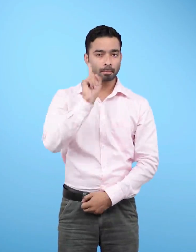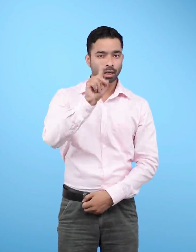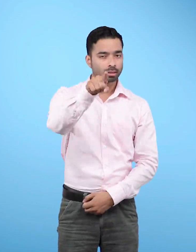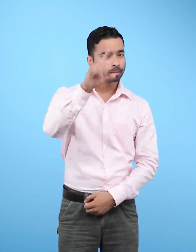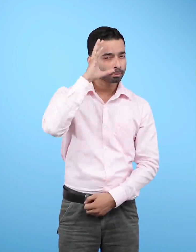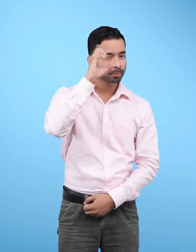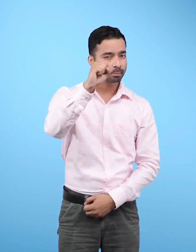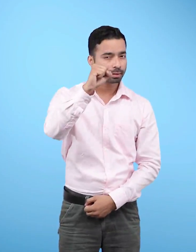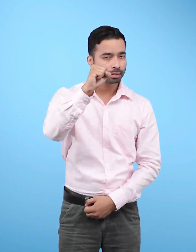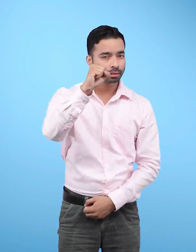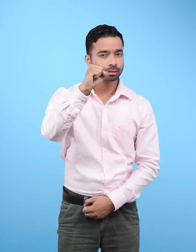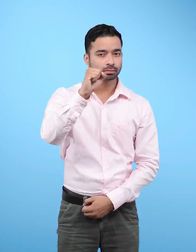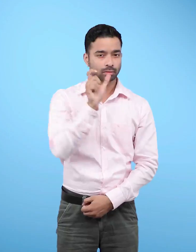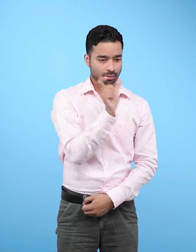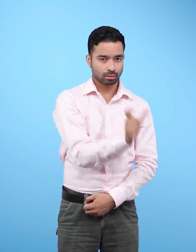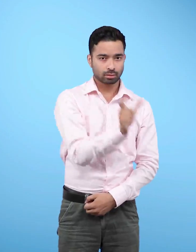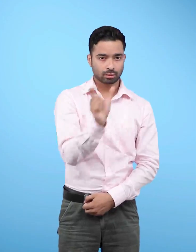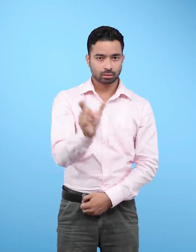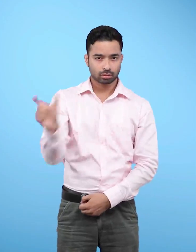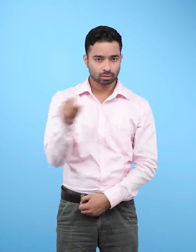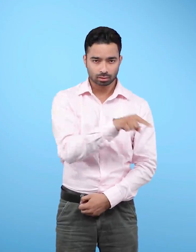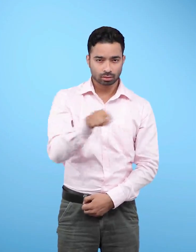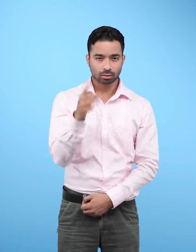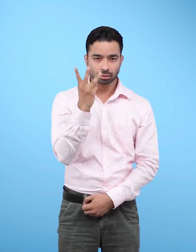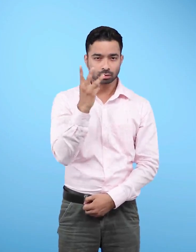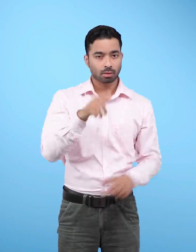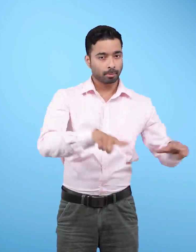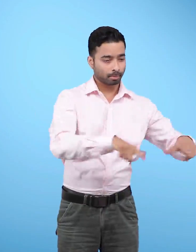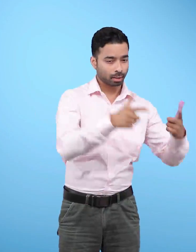Remember, each person has to get a tree.